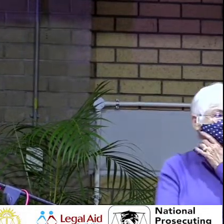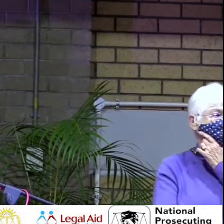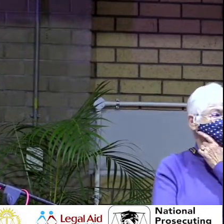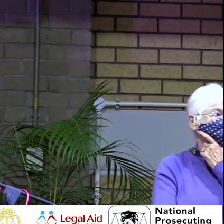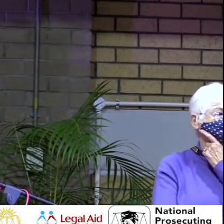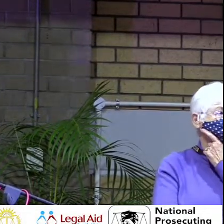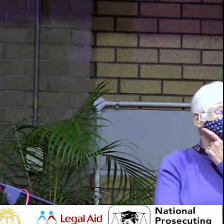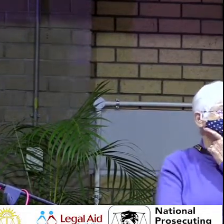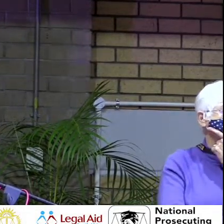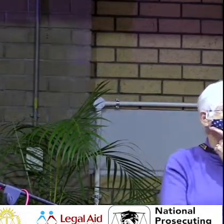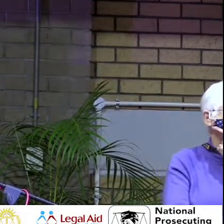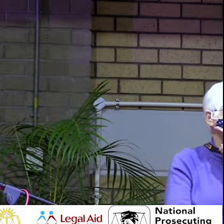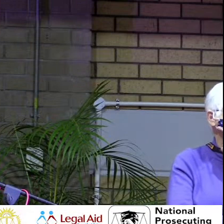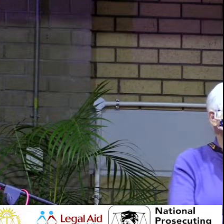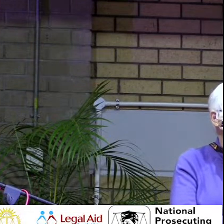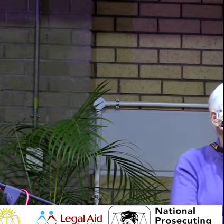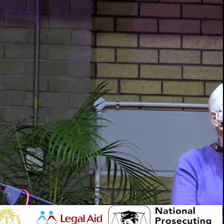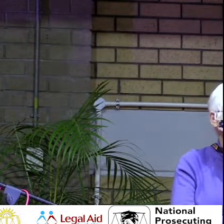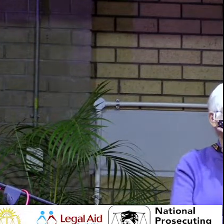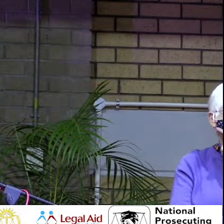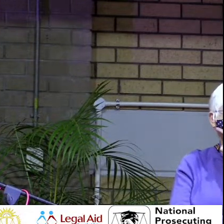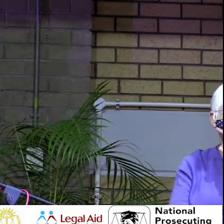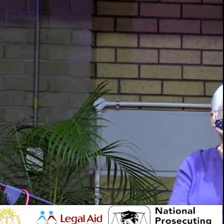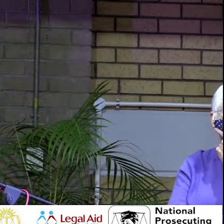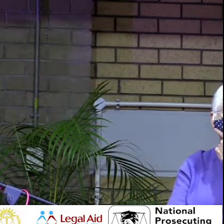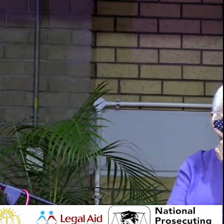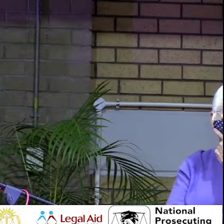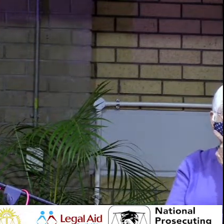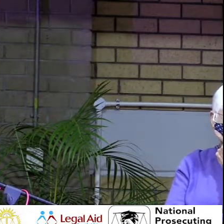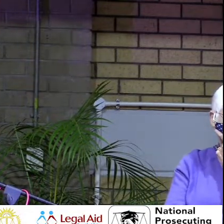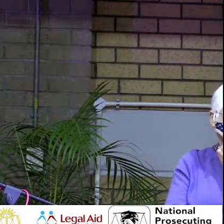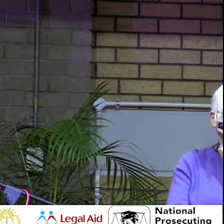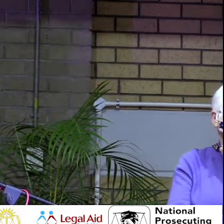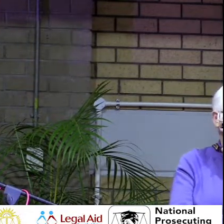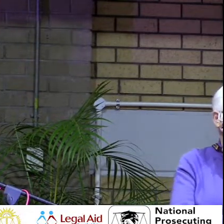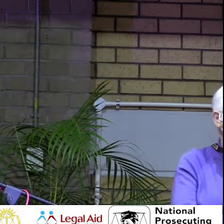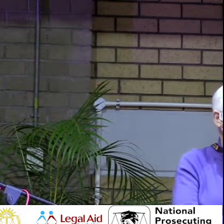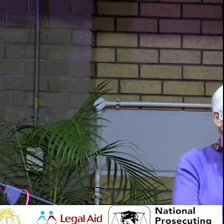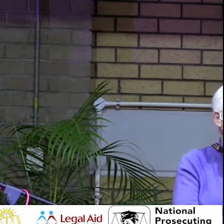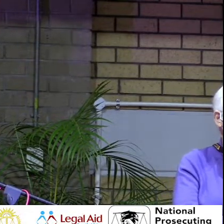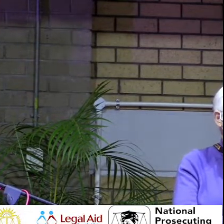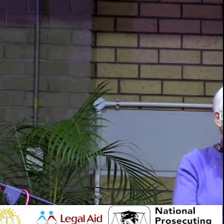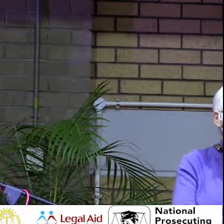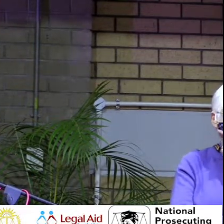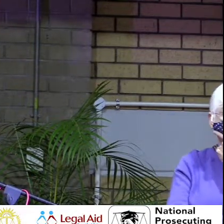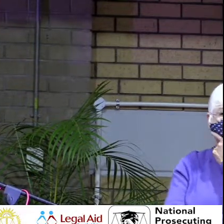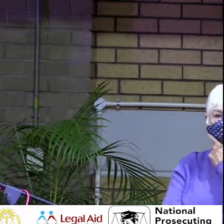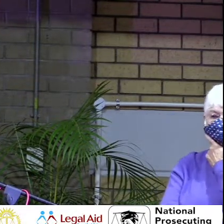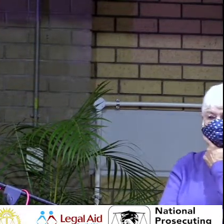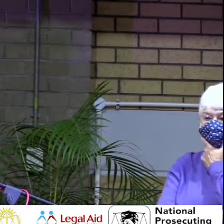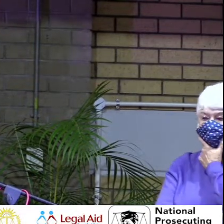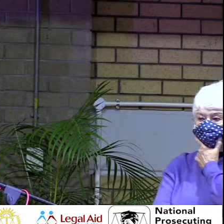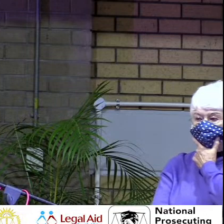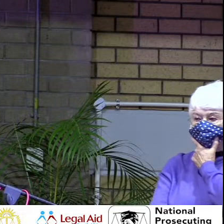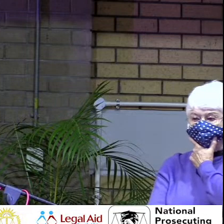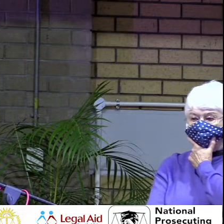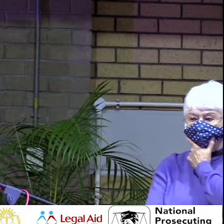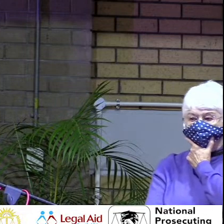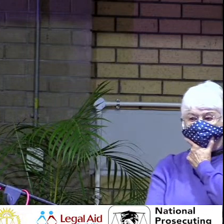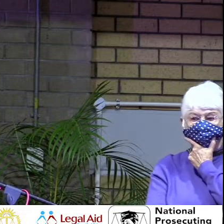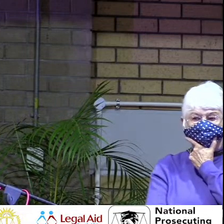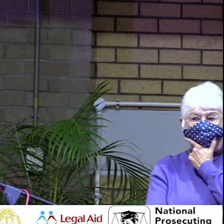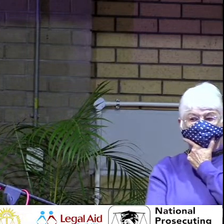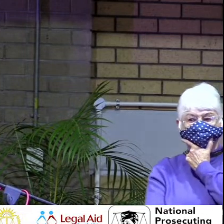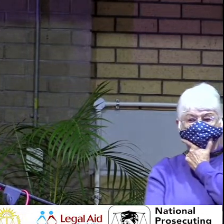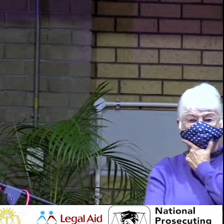ke ngoku aphinde abulele ke ngoku kwakhona kwi-Department of Justice, ku-Deputy Minister, i-Councillors, SPCS,